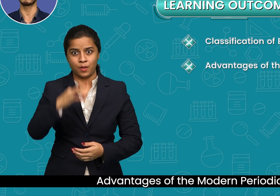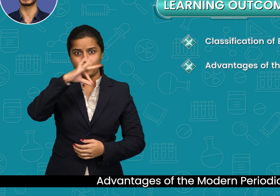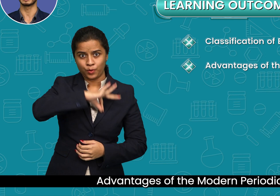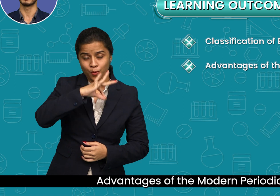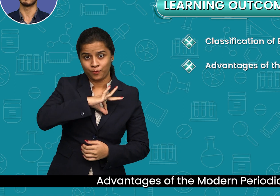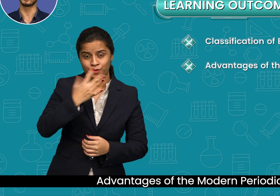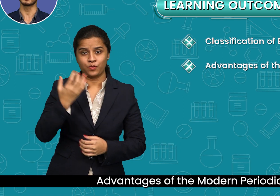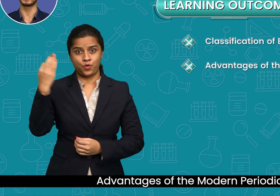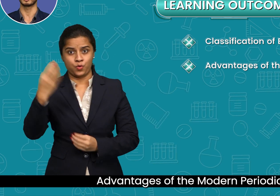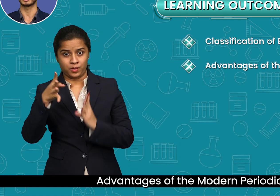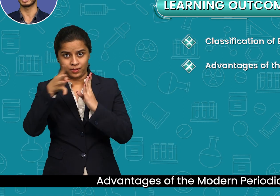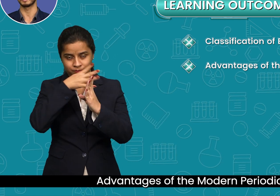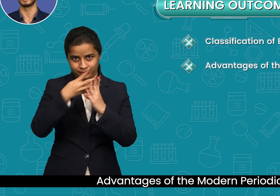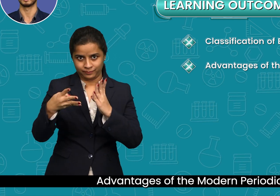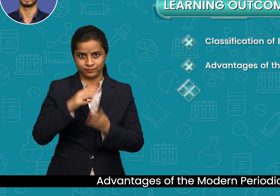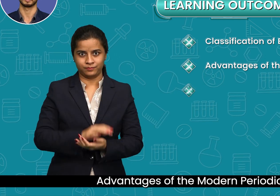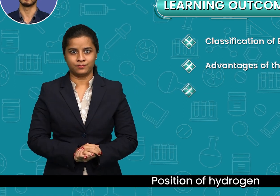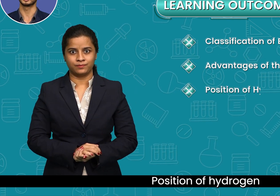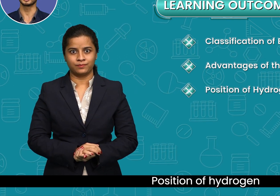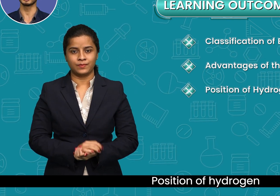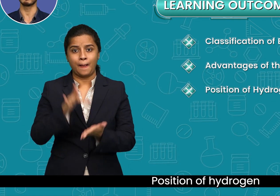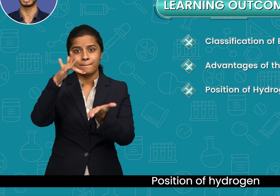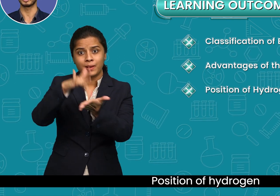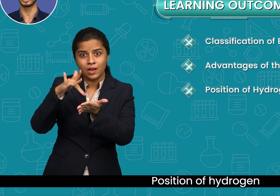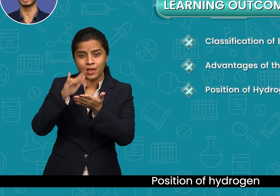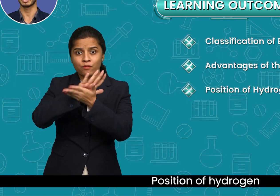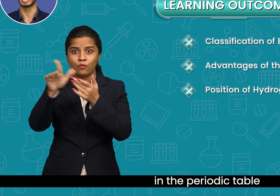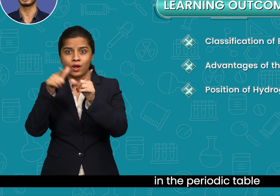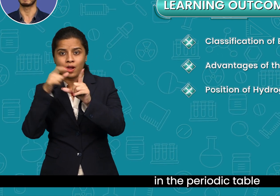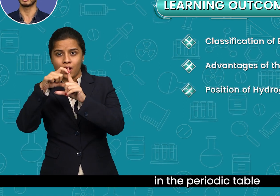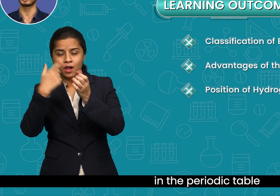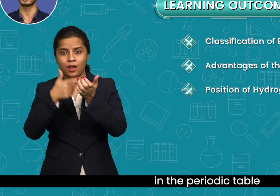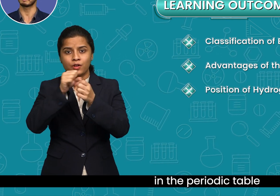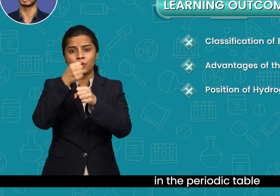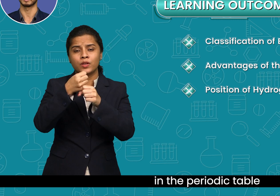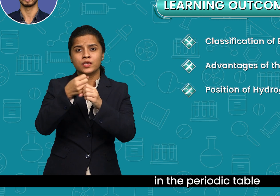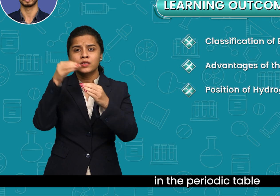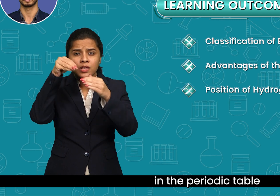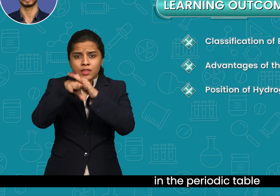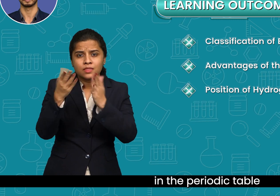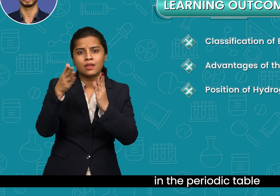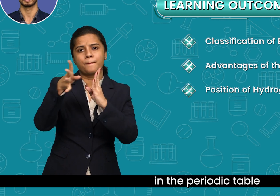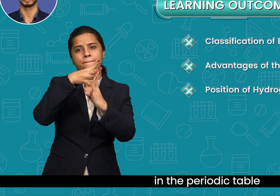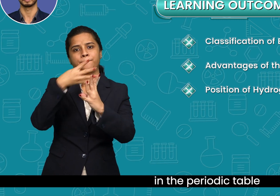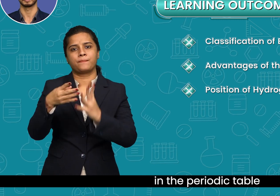advantages of the modern periodic table, position of hydrogen in the periodic table,